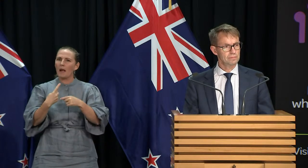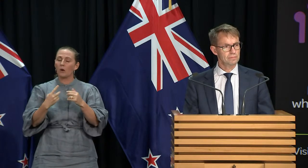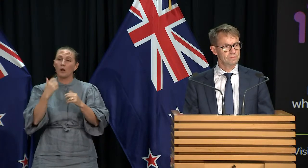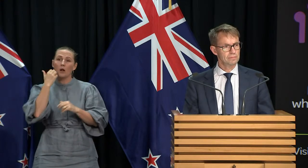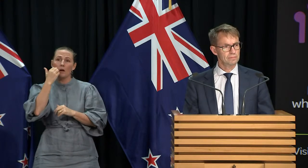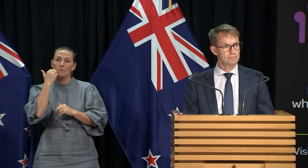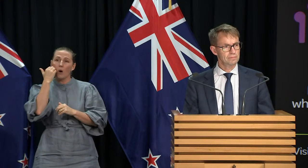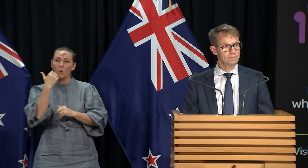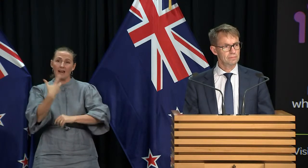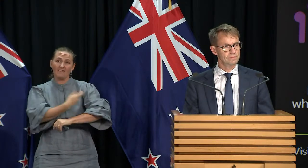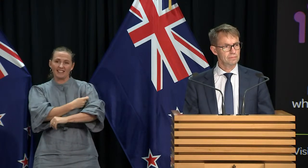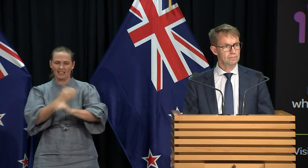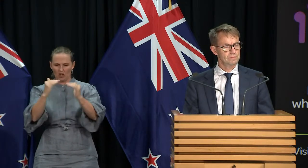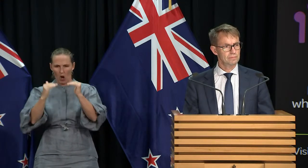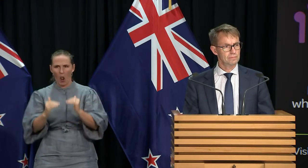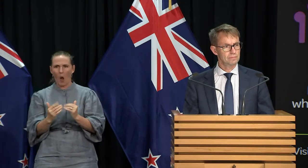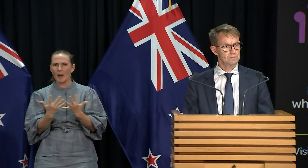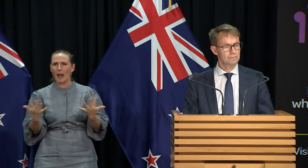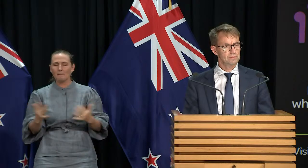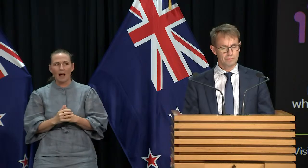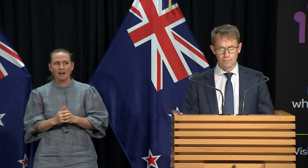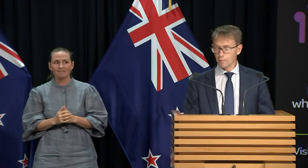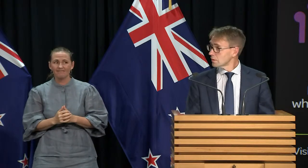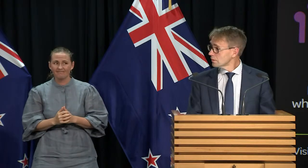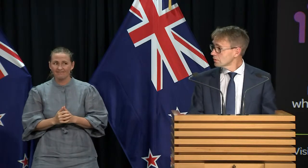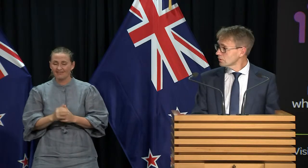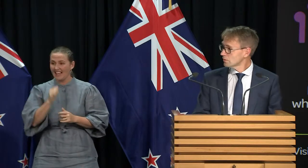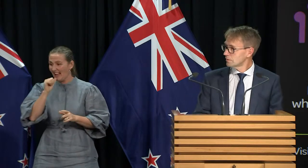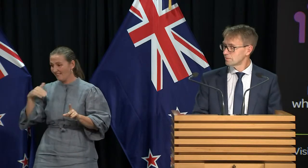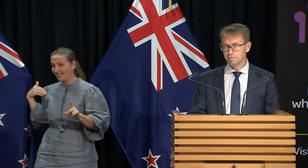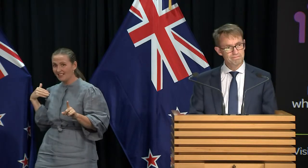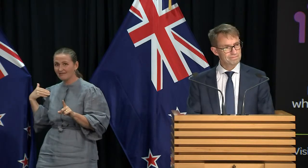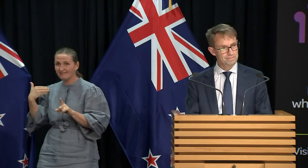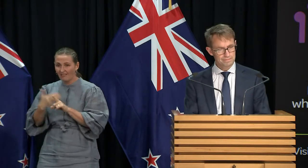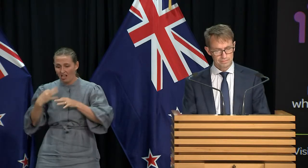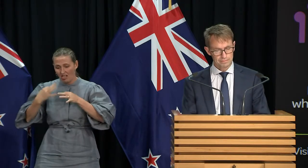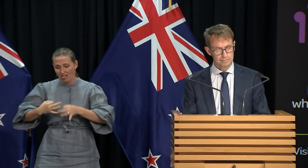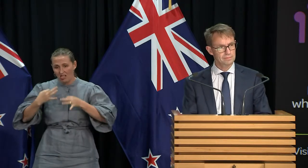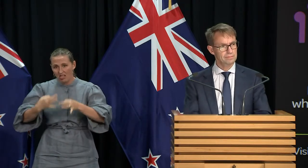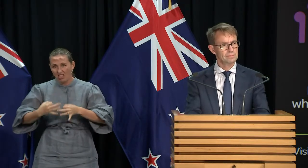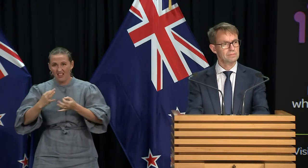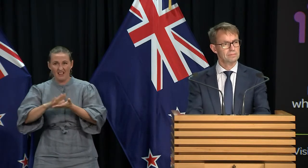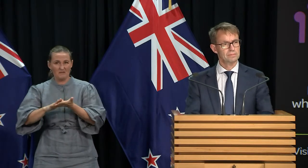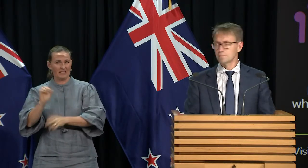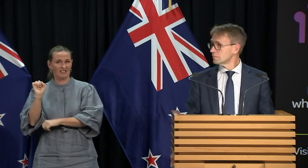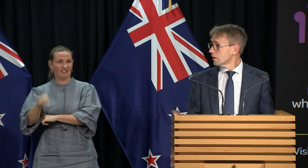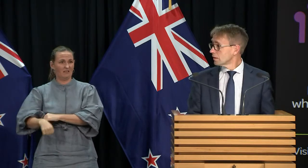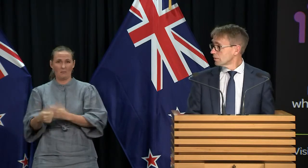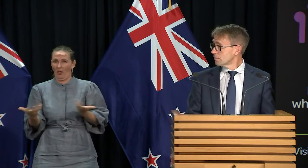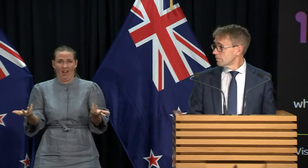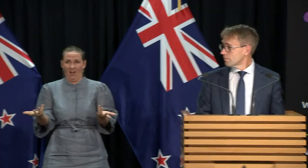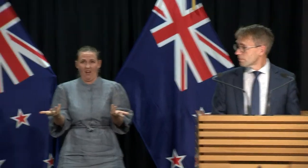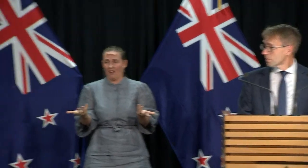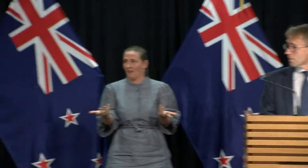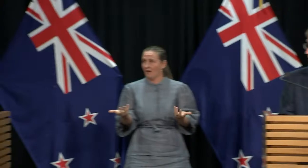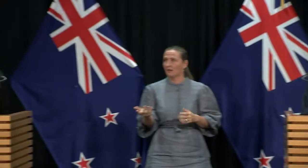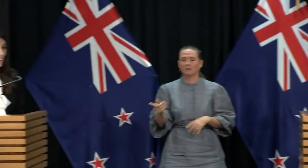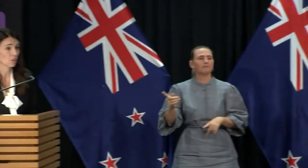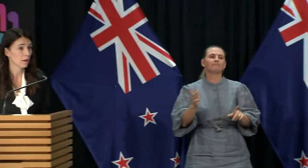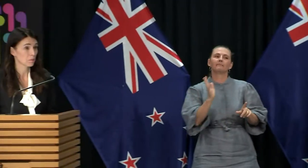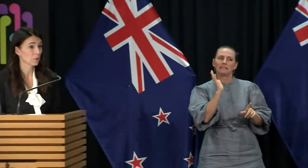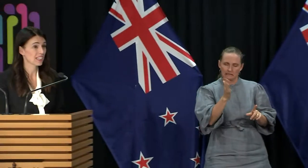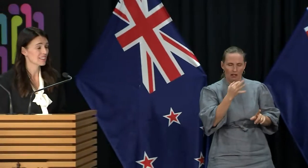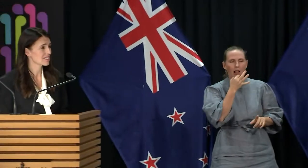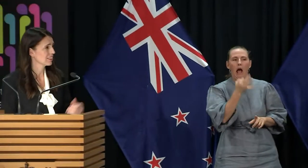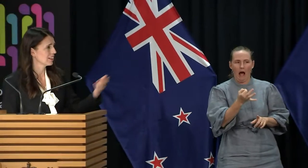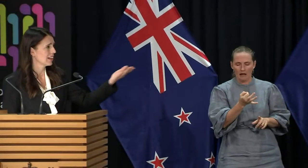pandemic where it's kind of like, if they haven't been vaccinated now, are you going to get vaccinated anyway? Is it kind of at that point now? We do still want to ask that